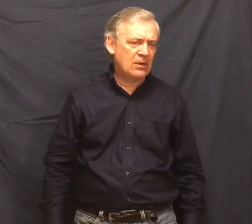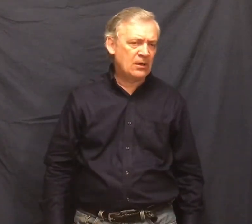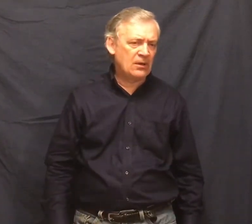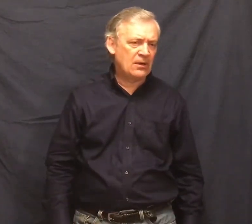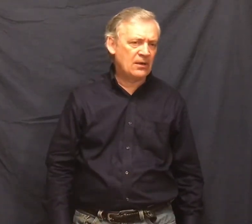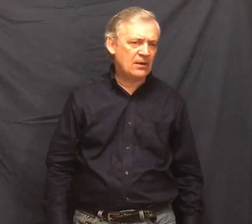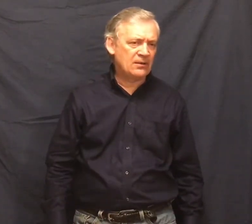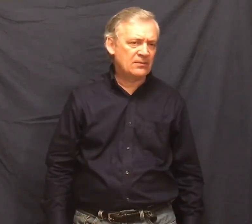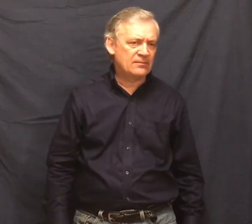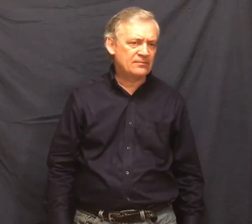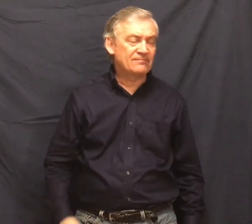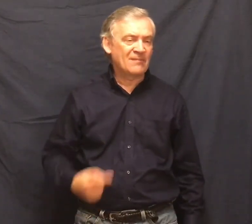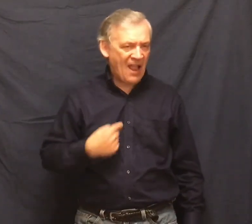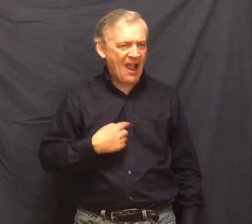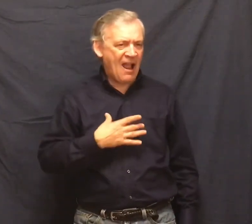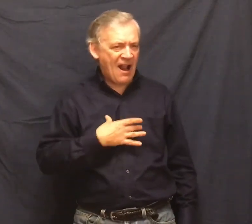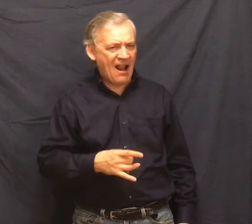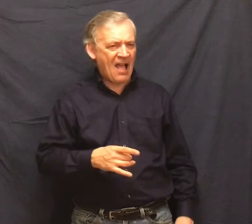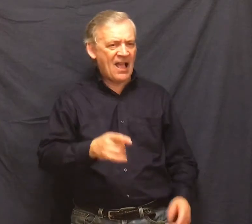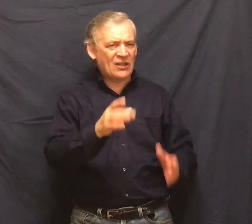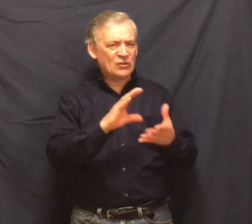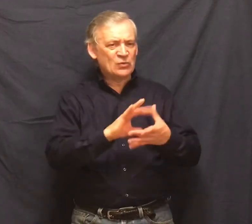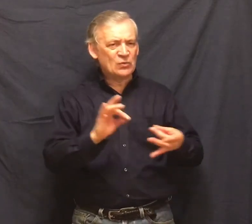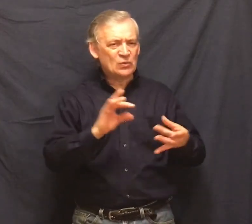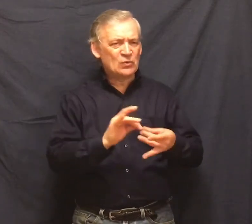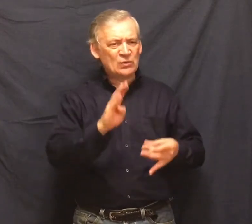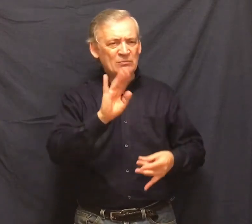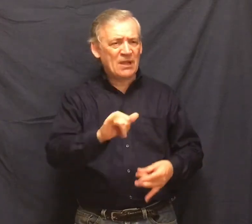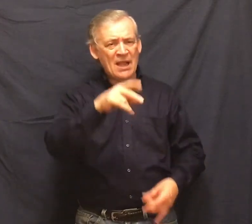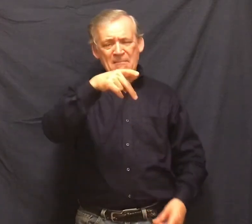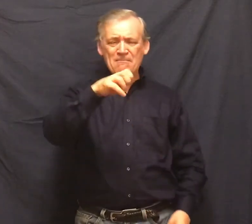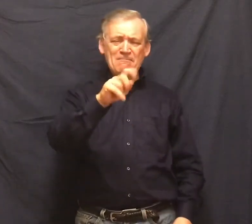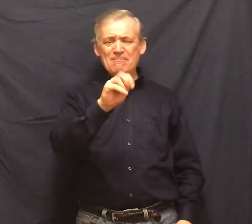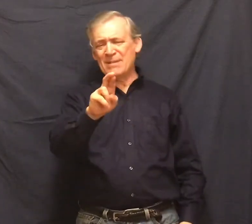I like stories by Peter Rand. I think he is a wingding.